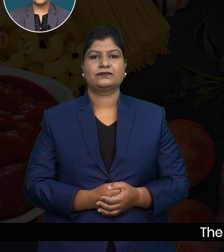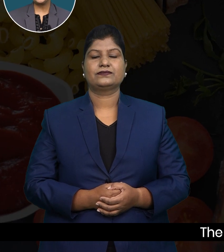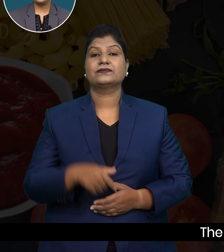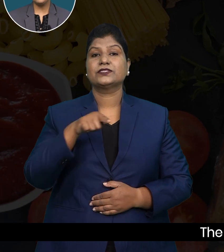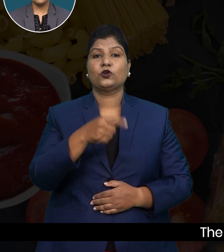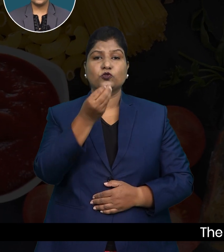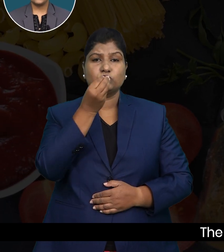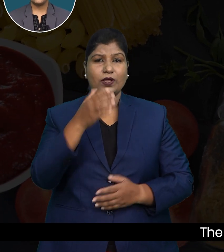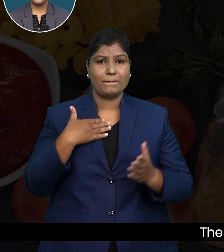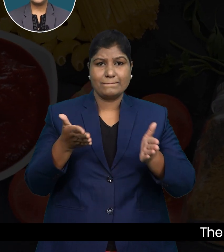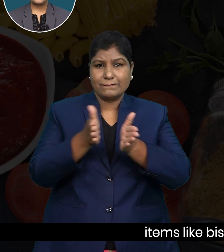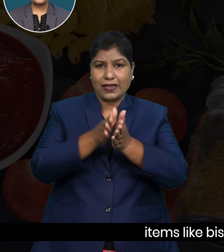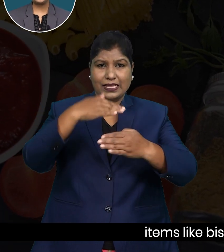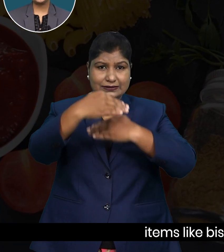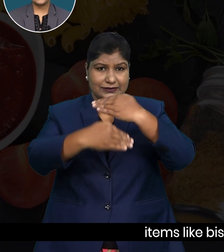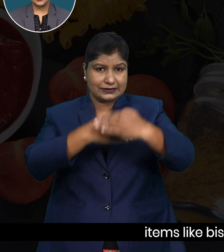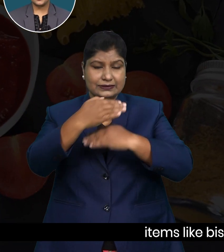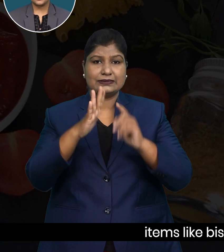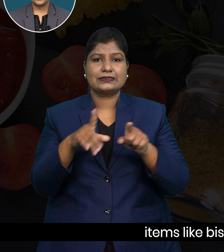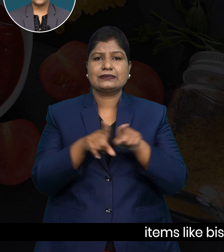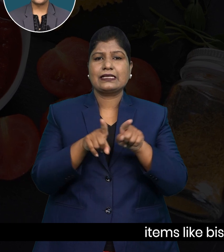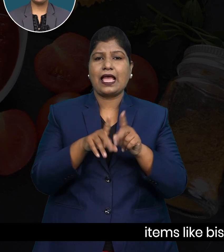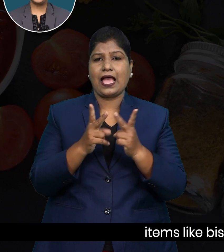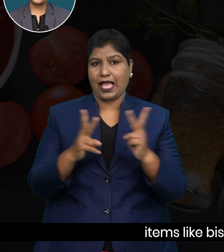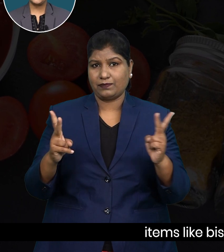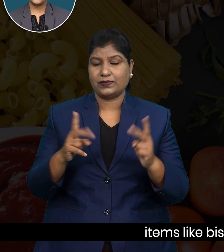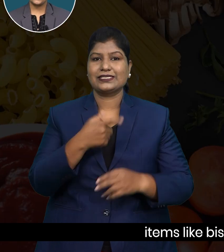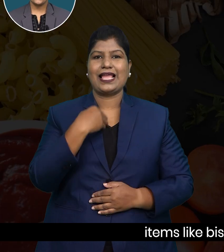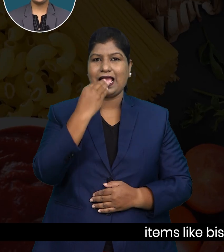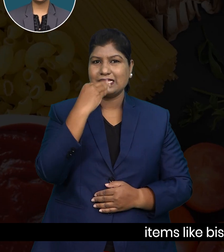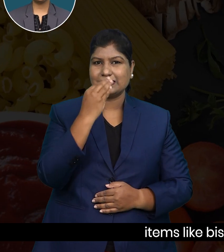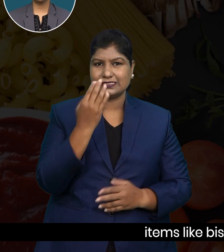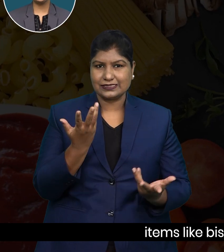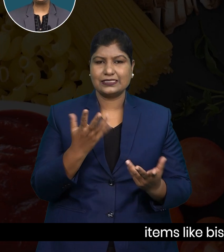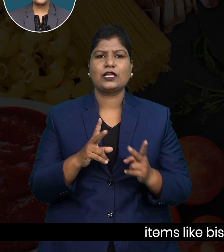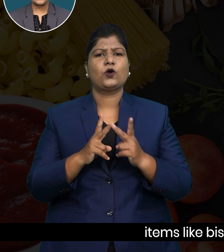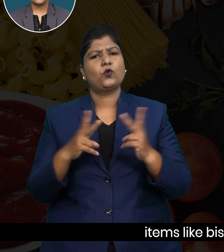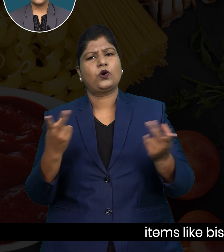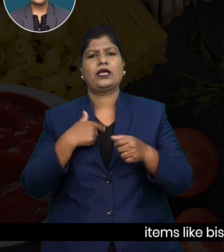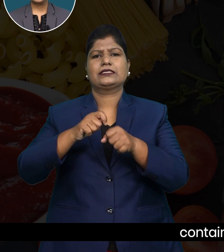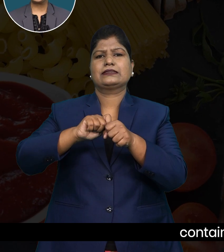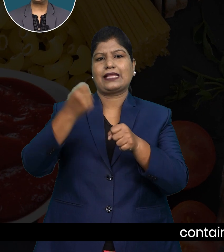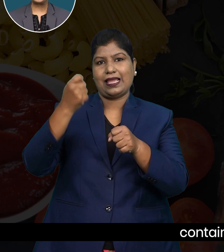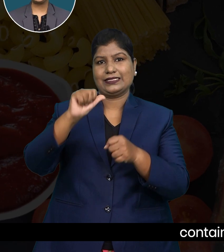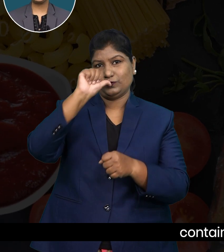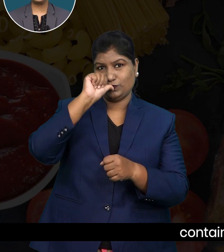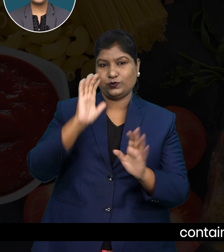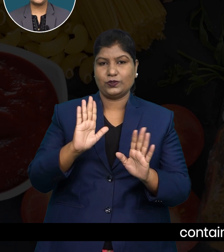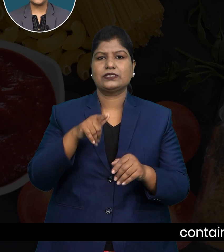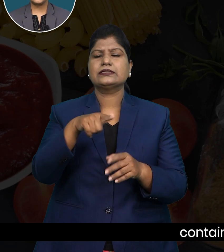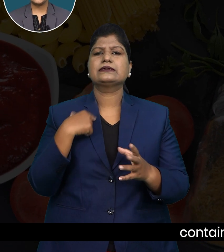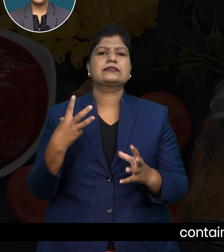The packed food, items like biscuit or any cool drink contain